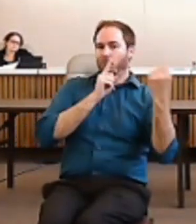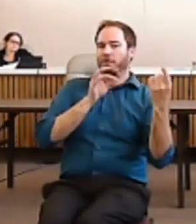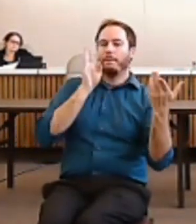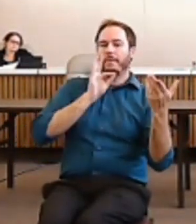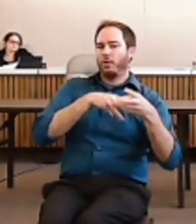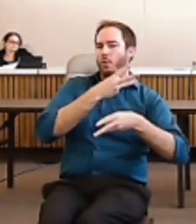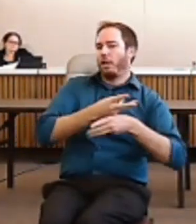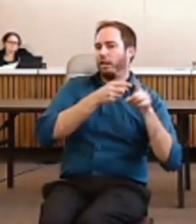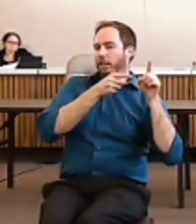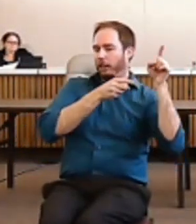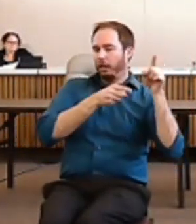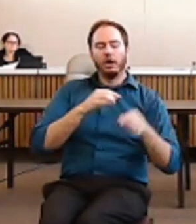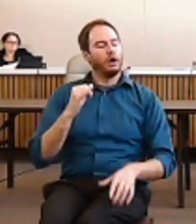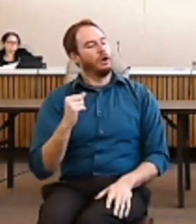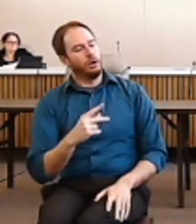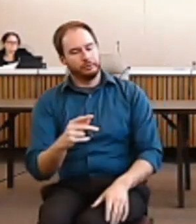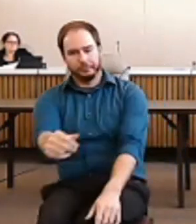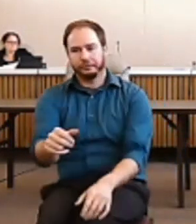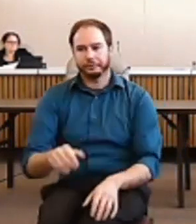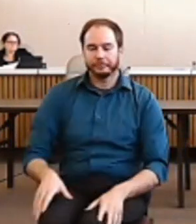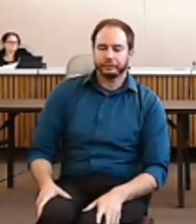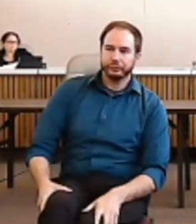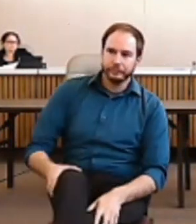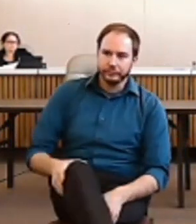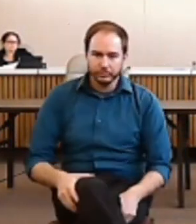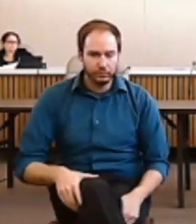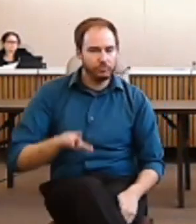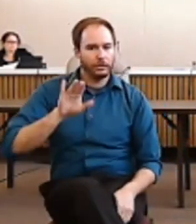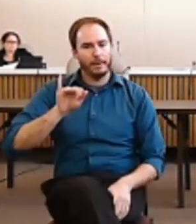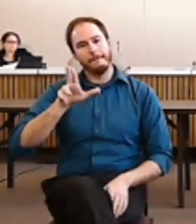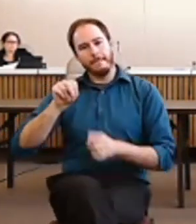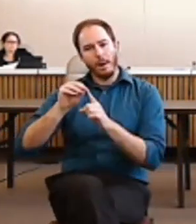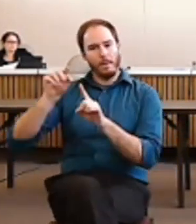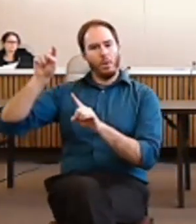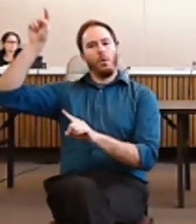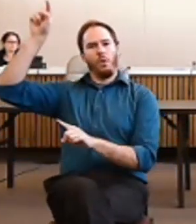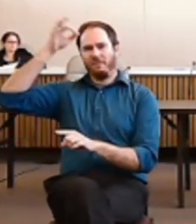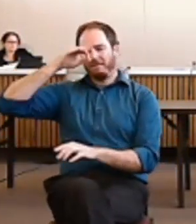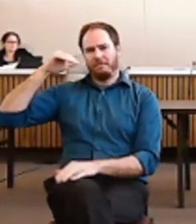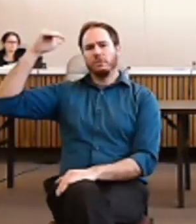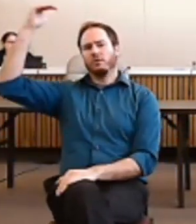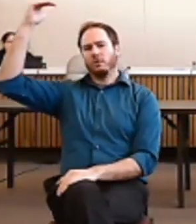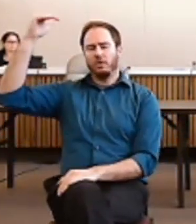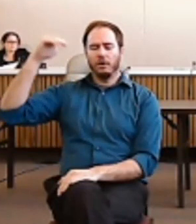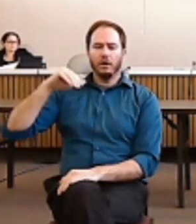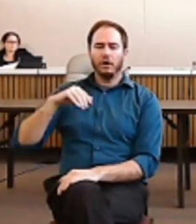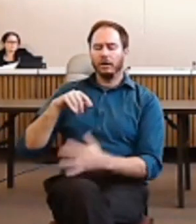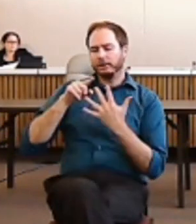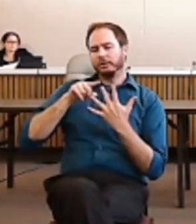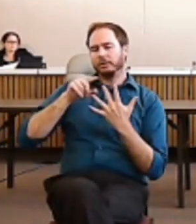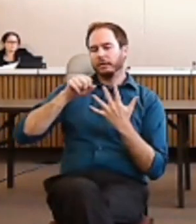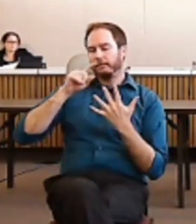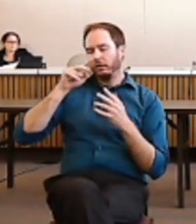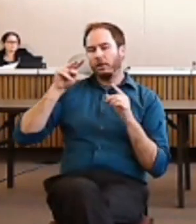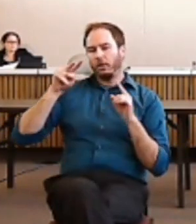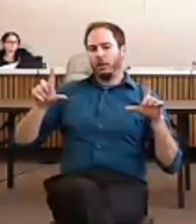That is Yeah. correct. Okay, but this, so the barn is just further north, not much, right? No, I think it's that. So if you